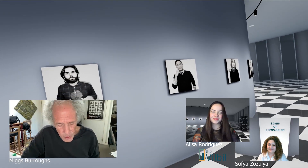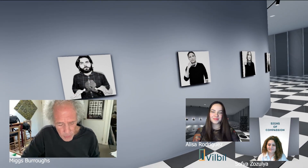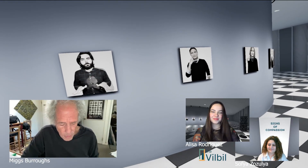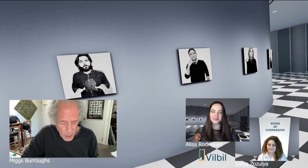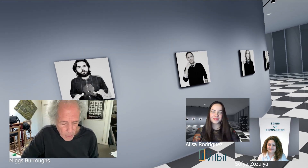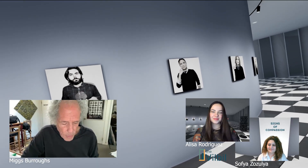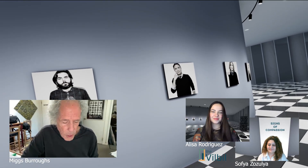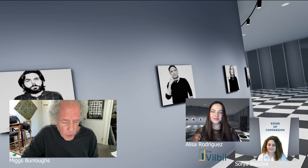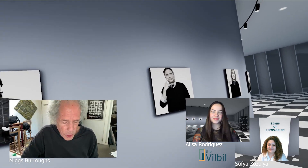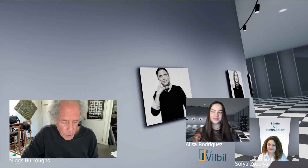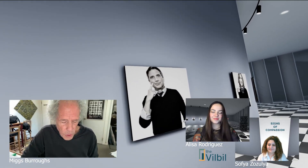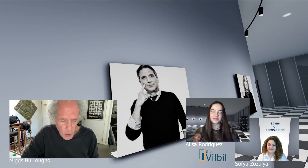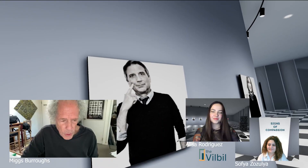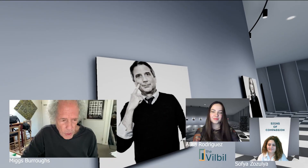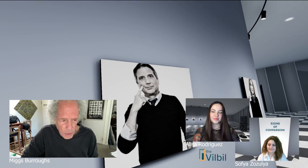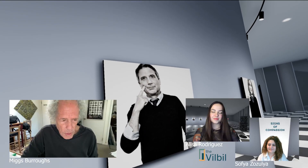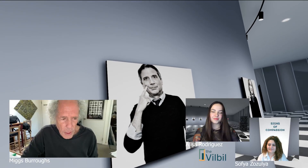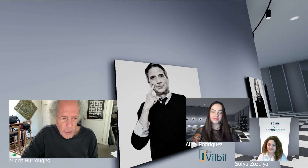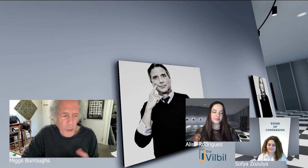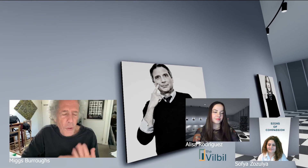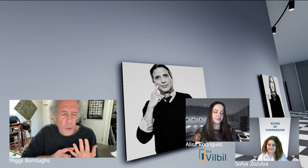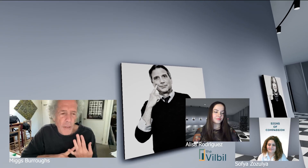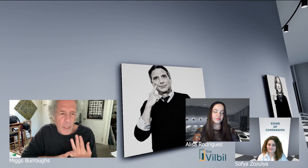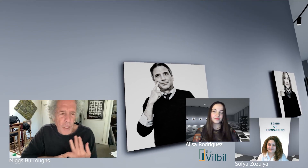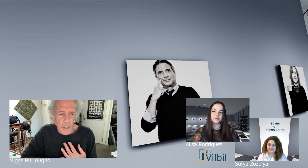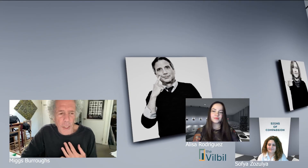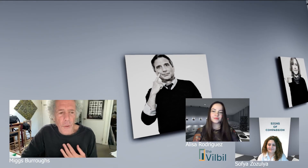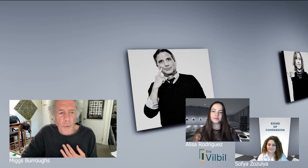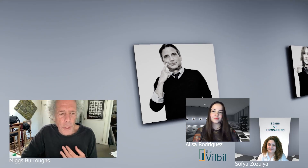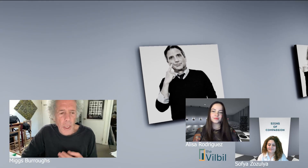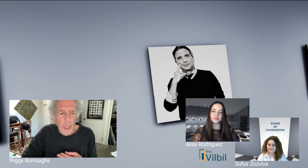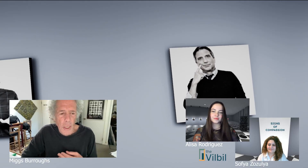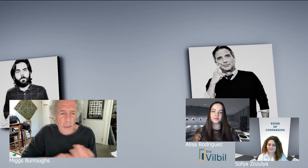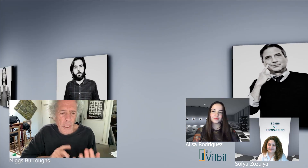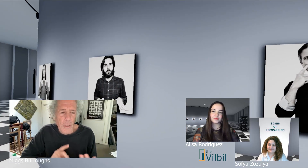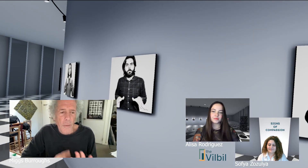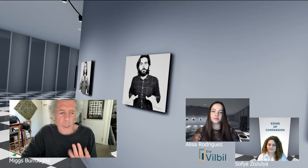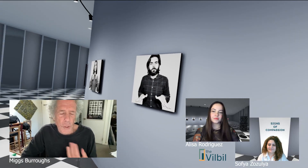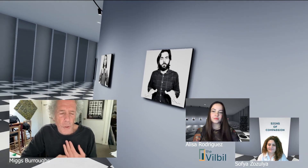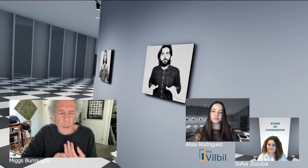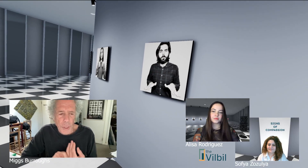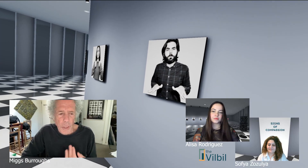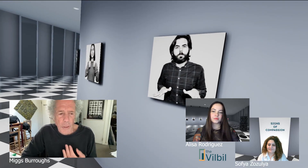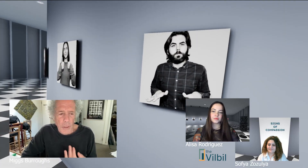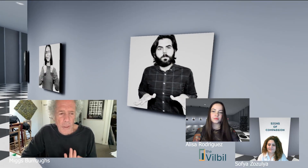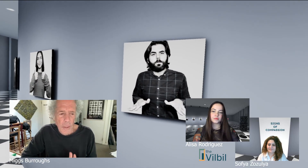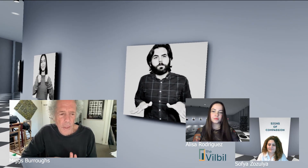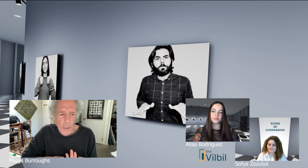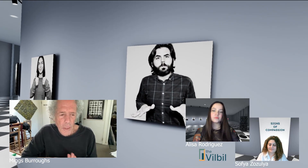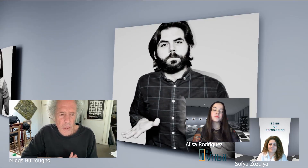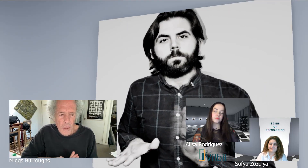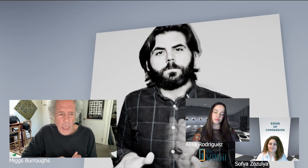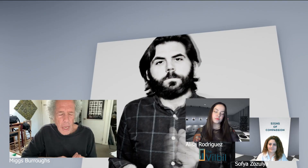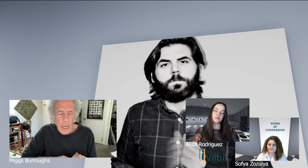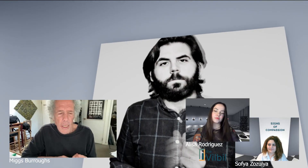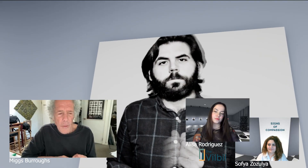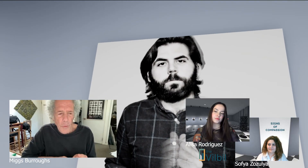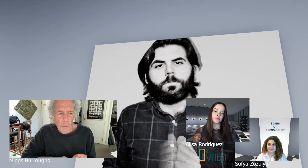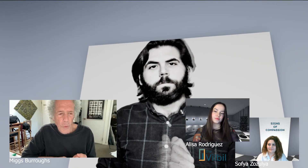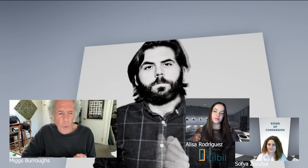But my notion was always, the two driving things were to be a storyteller. And